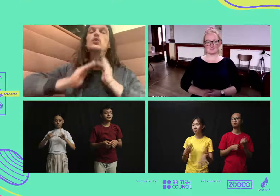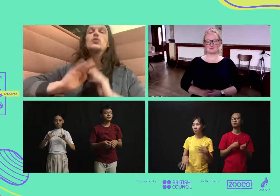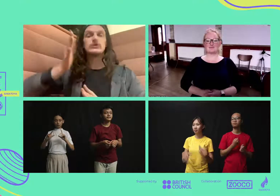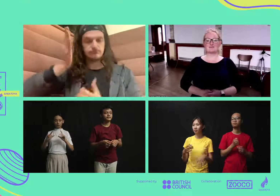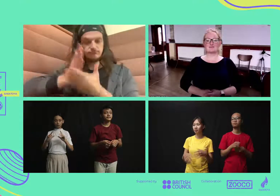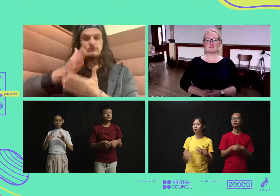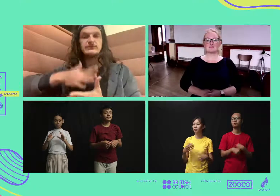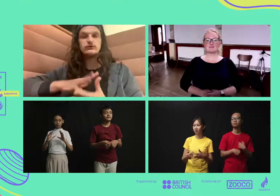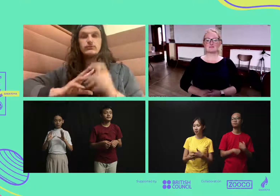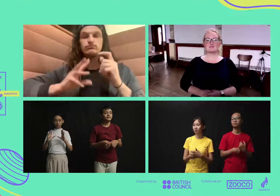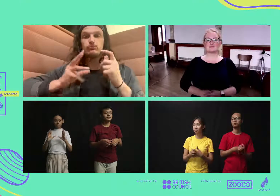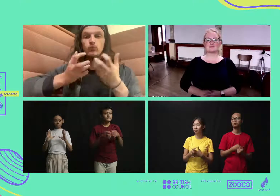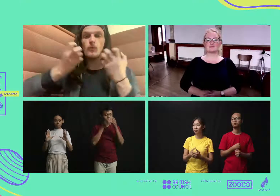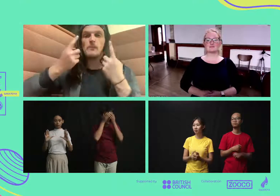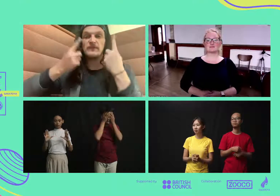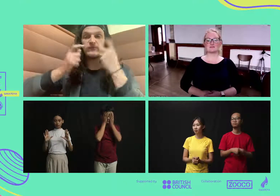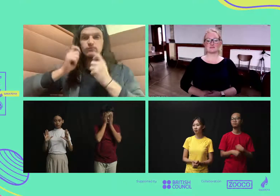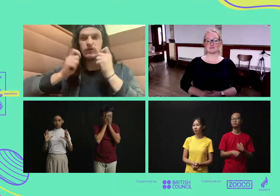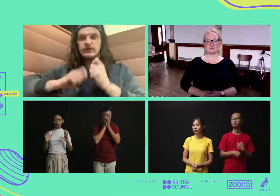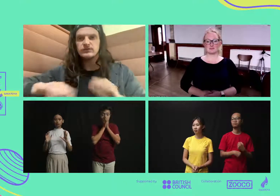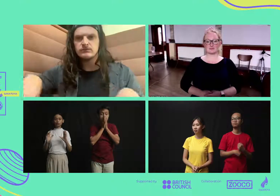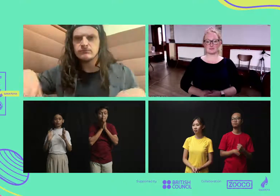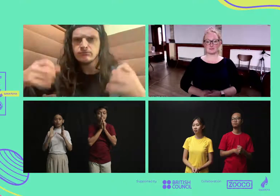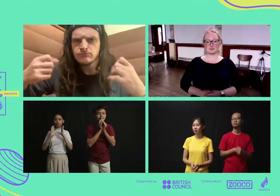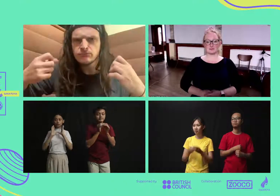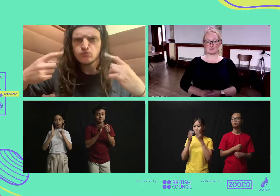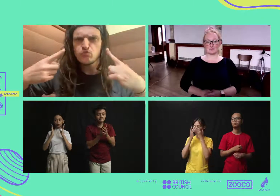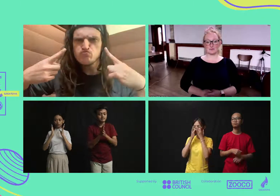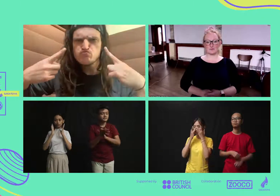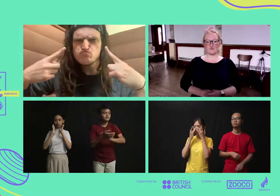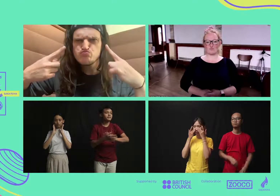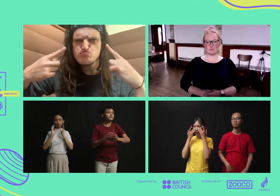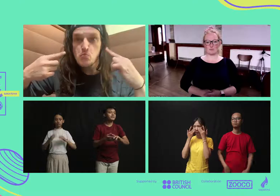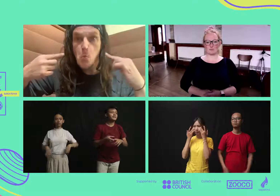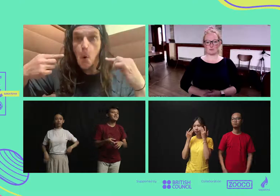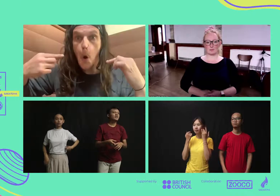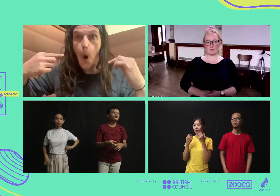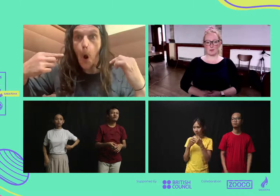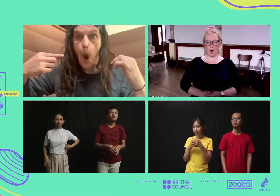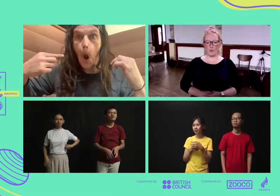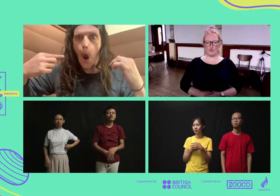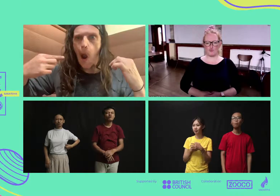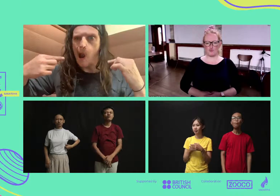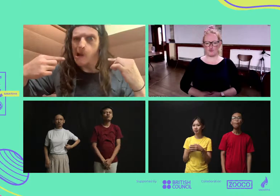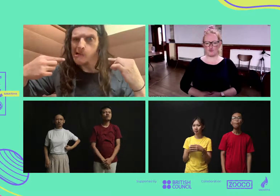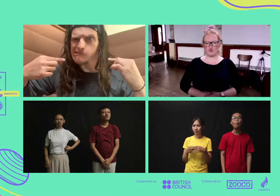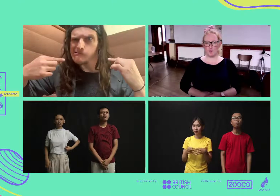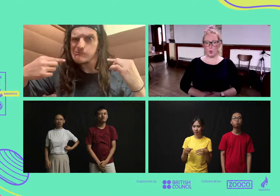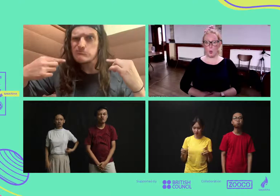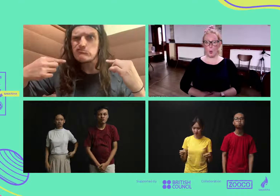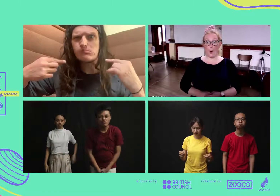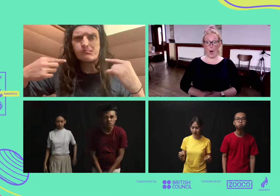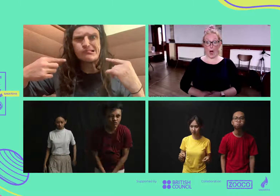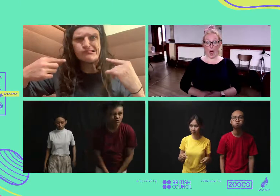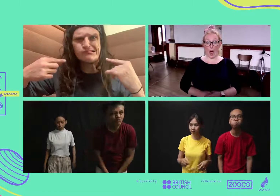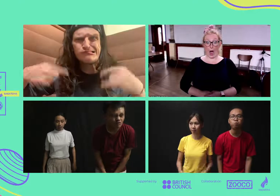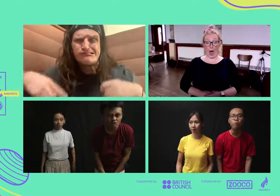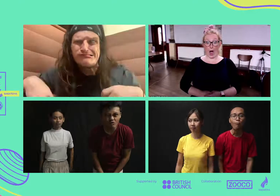is facial expressions. It's very important. So we need to warm up the face as well. So if you can copy me.